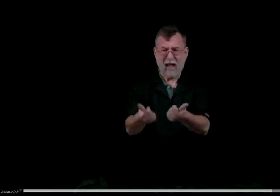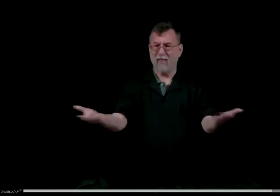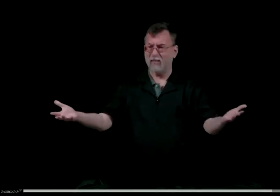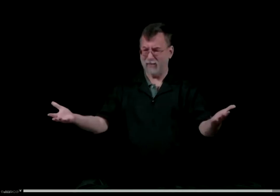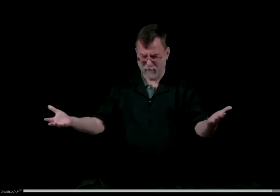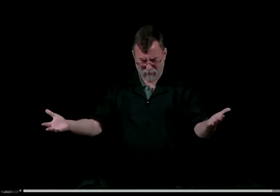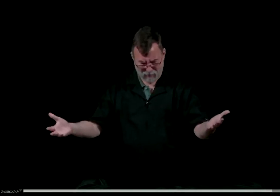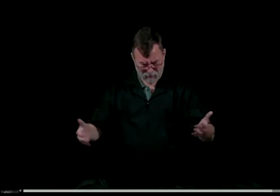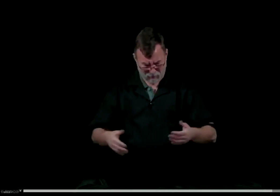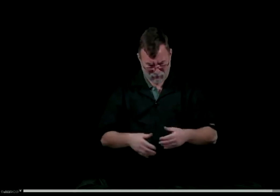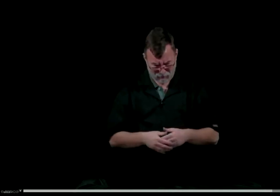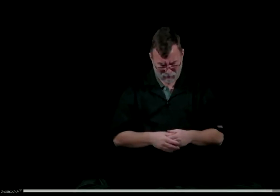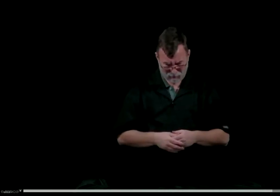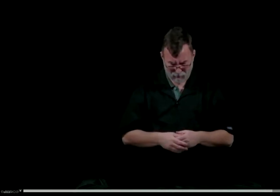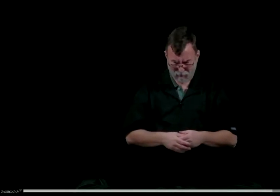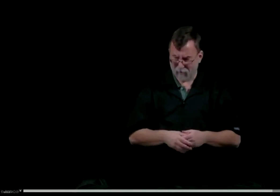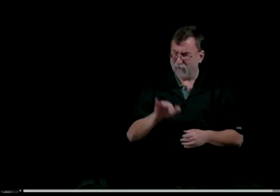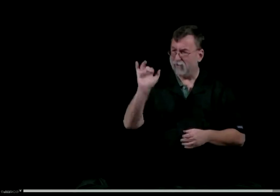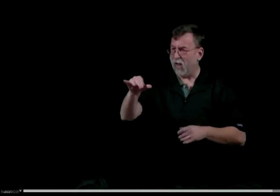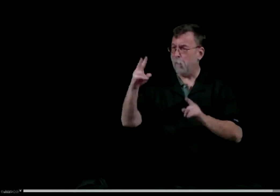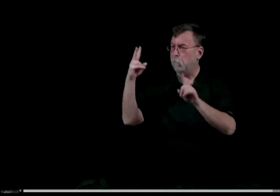Now, if you do anything, it says,